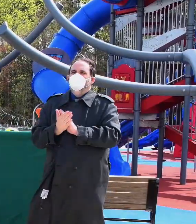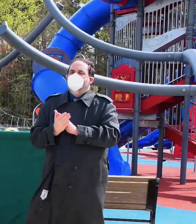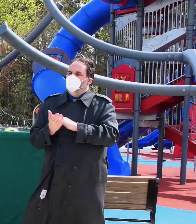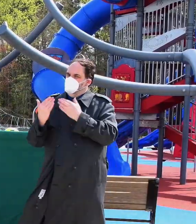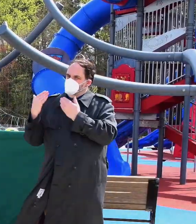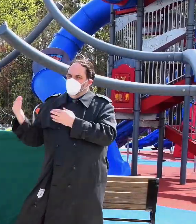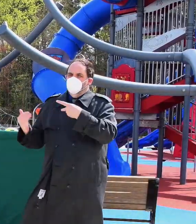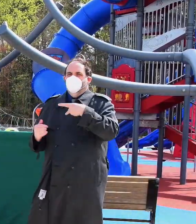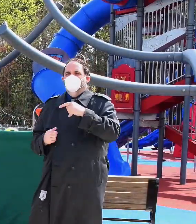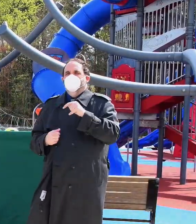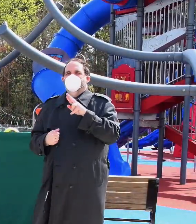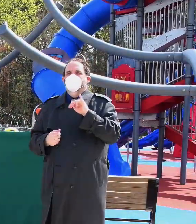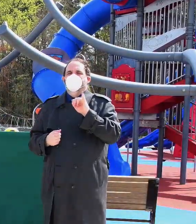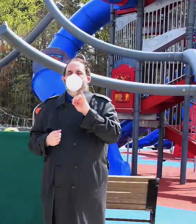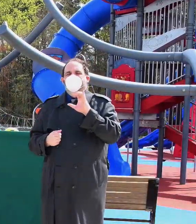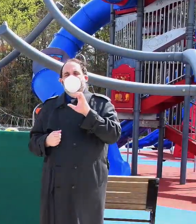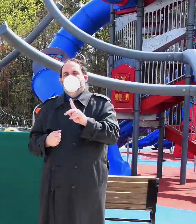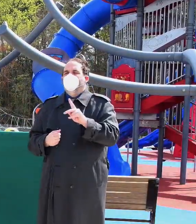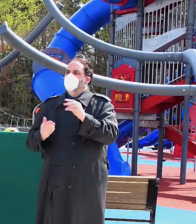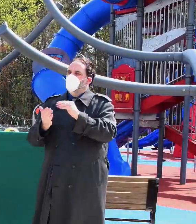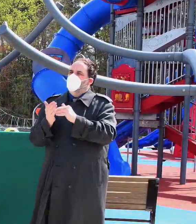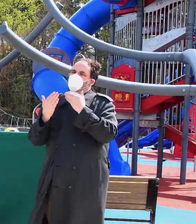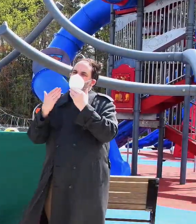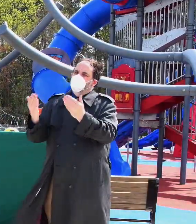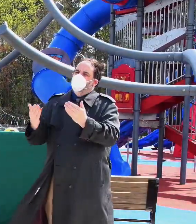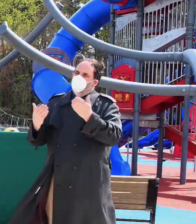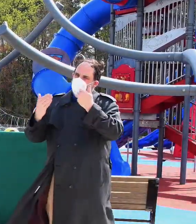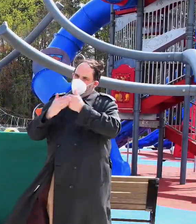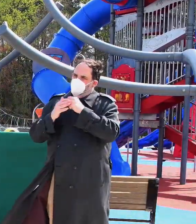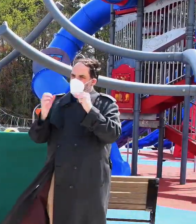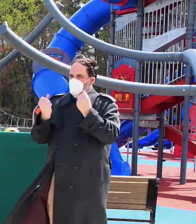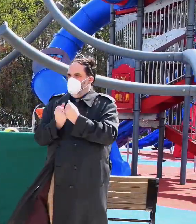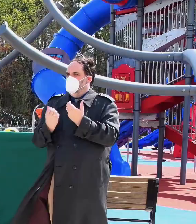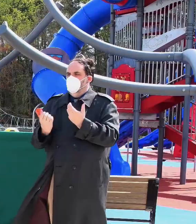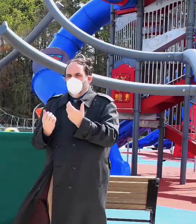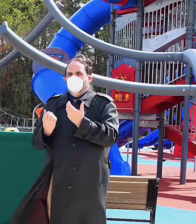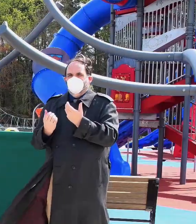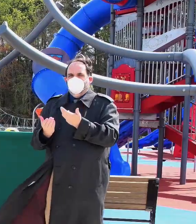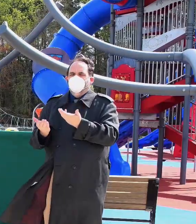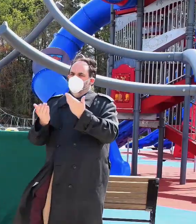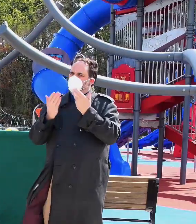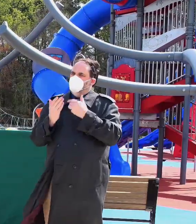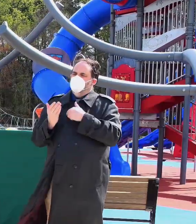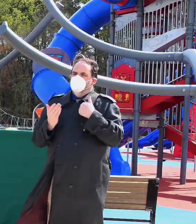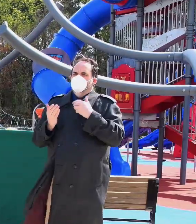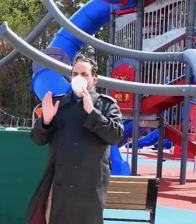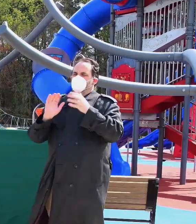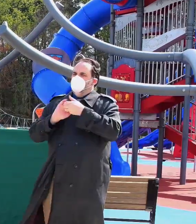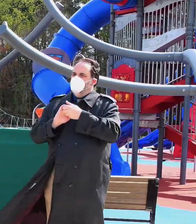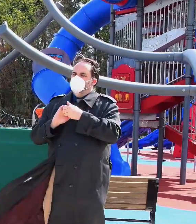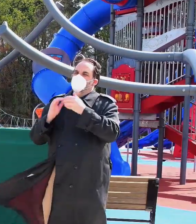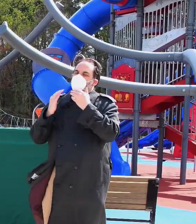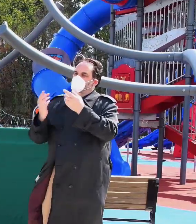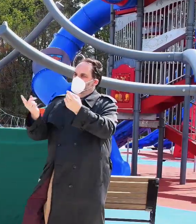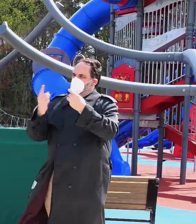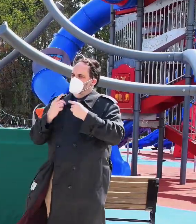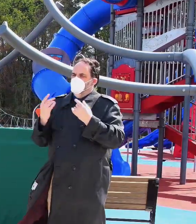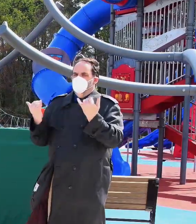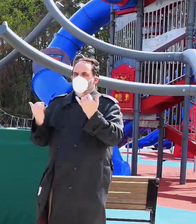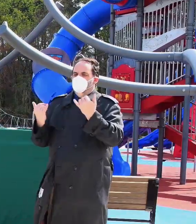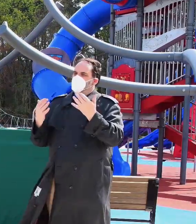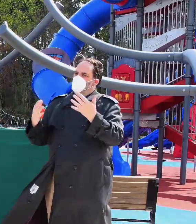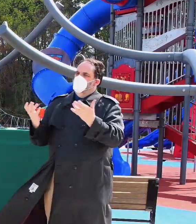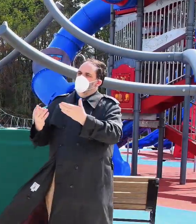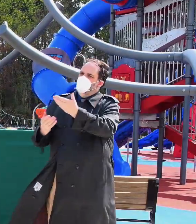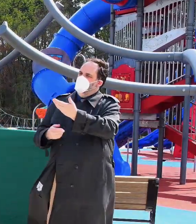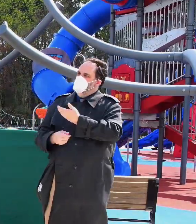Thank you, Patrick. Once again, I'd like to thank the Howard County Autism Society for this great partnership, and all of you for attending this event today. Now I'd like